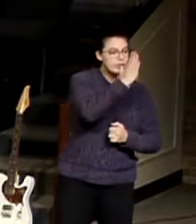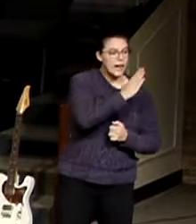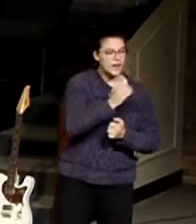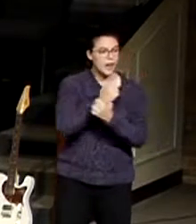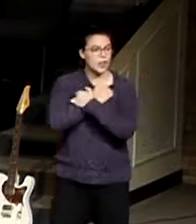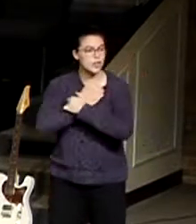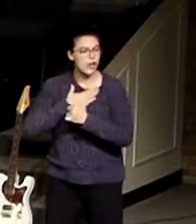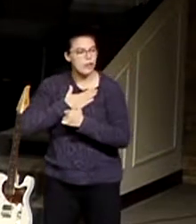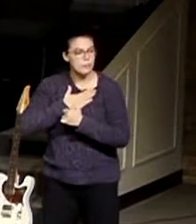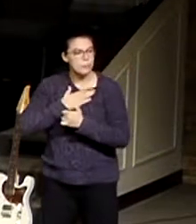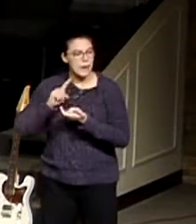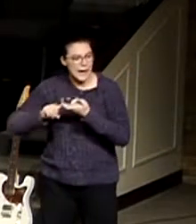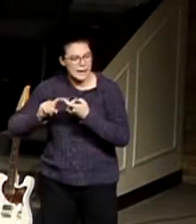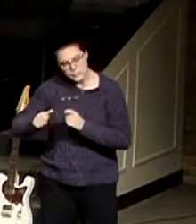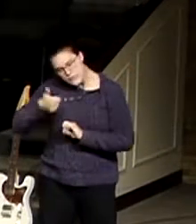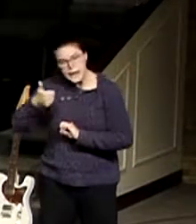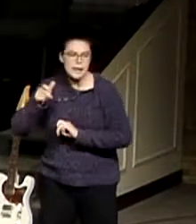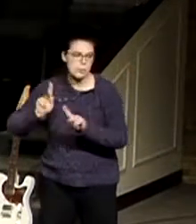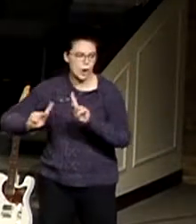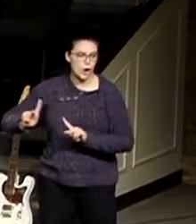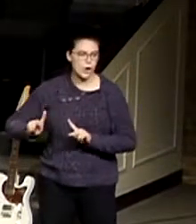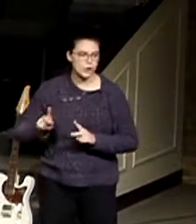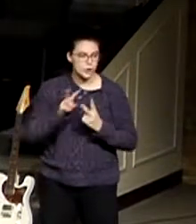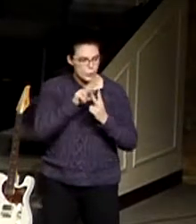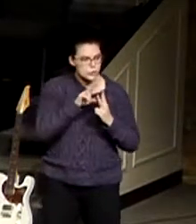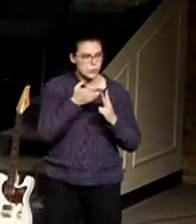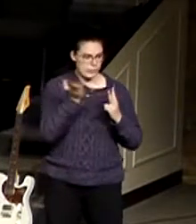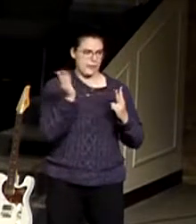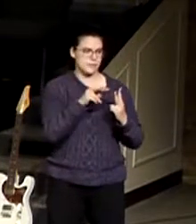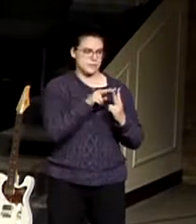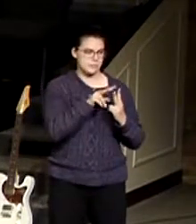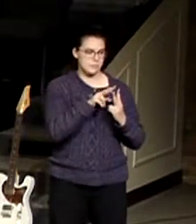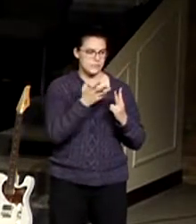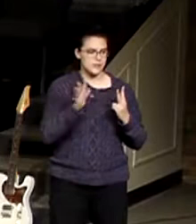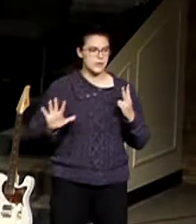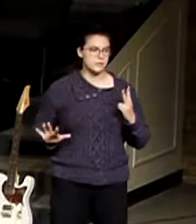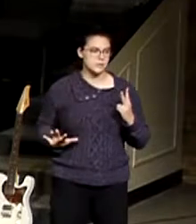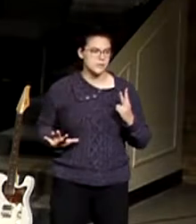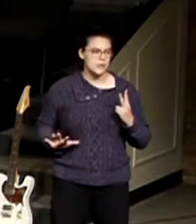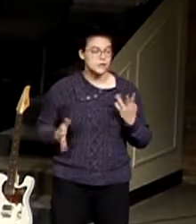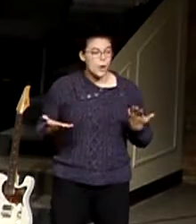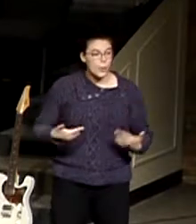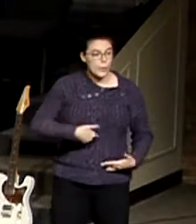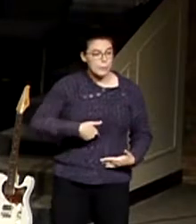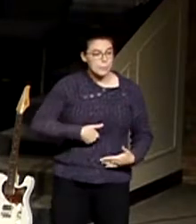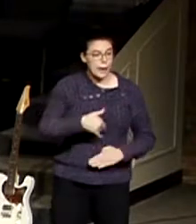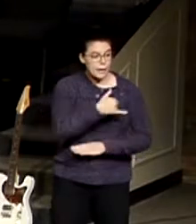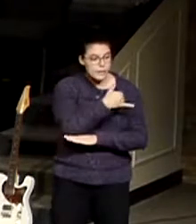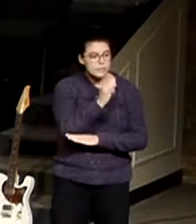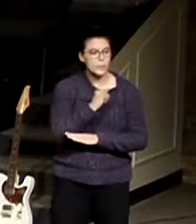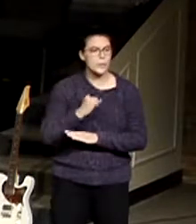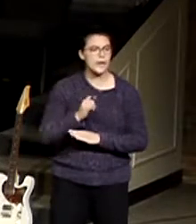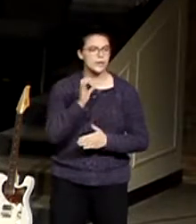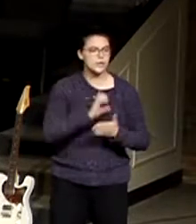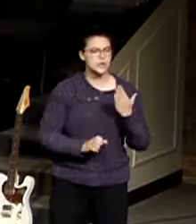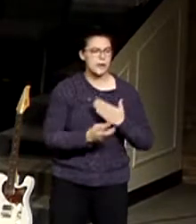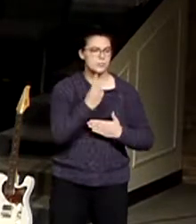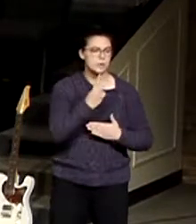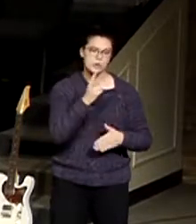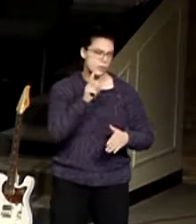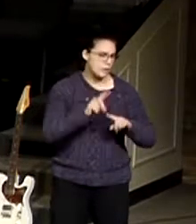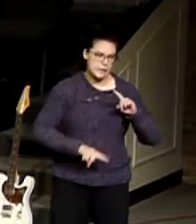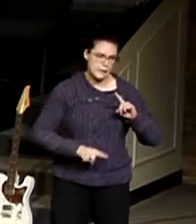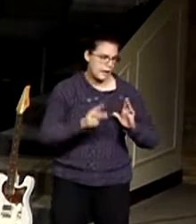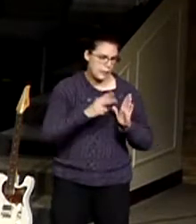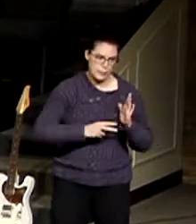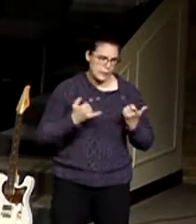there all the time. That's where I'm getting hung up, those two places. Here he is in the belly of a whale. Chapter 2, can't read it right now, but if we